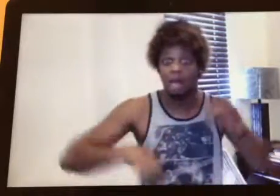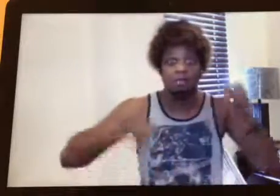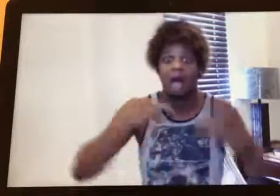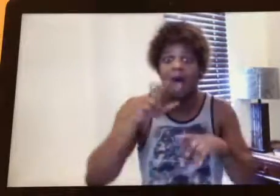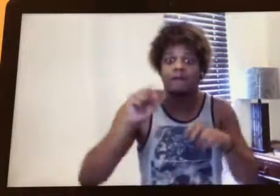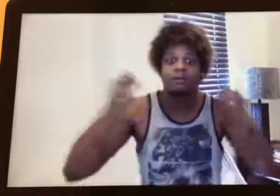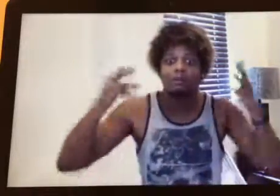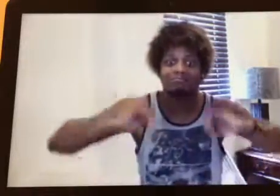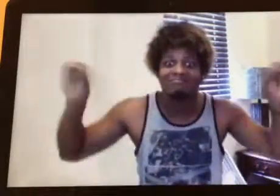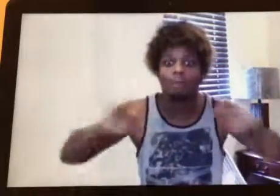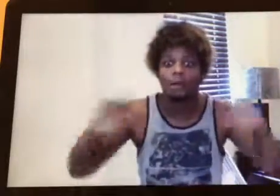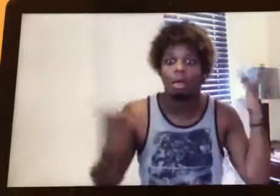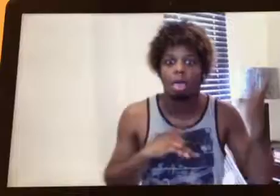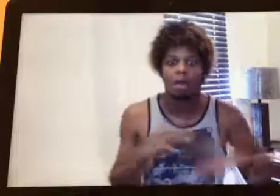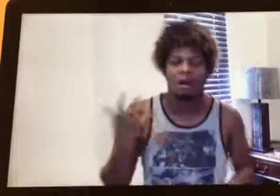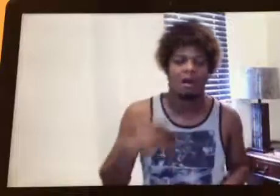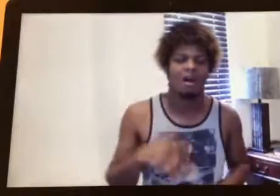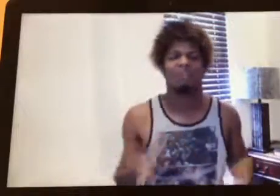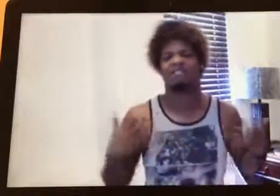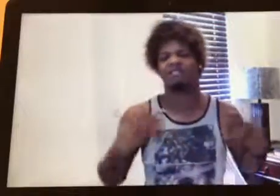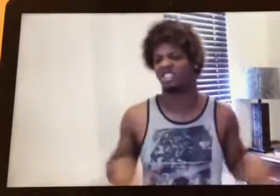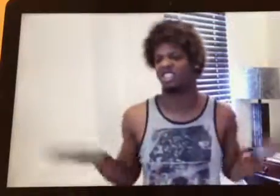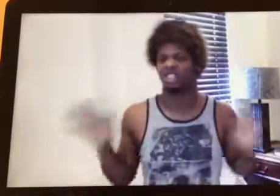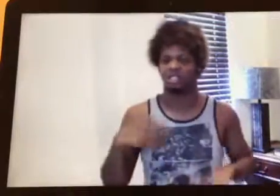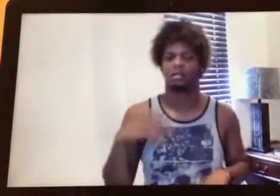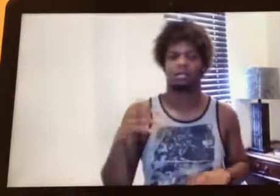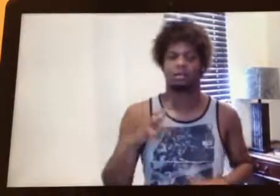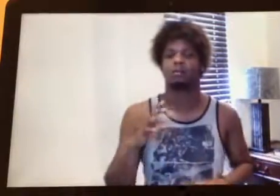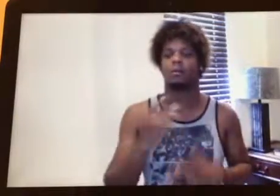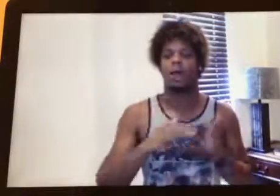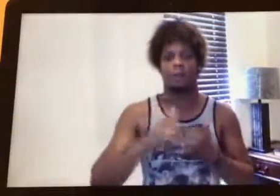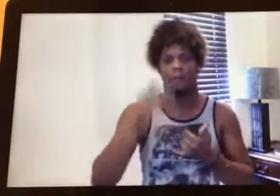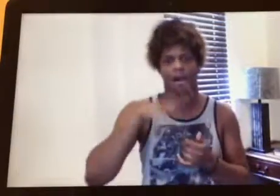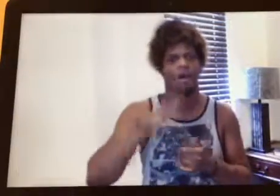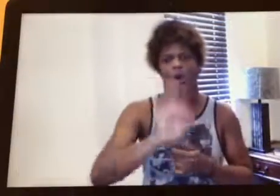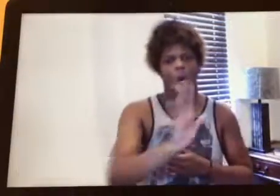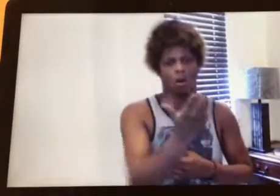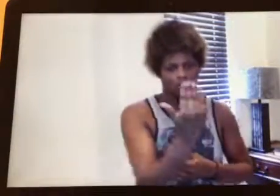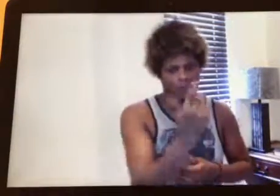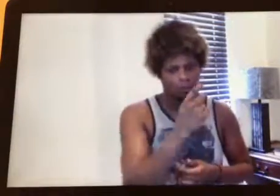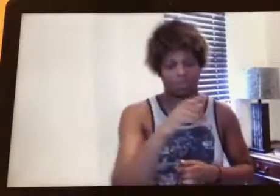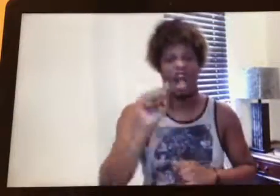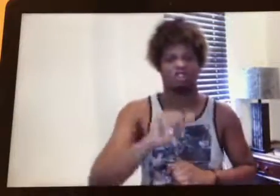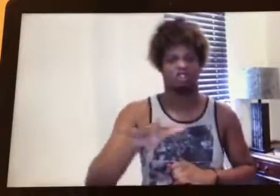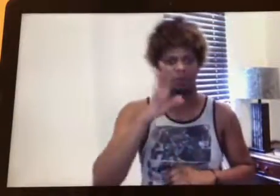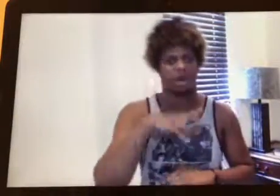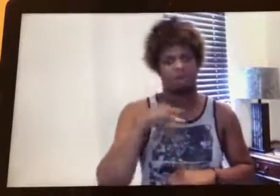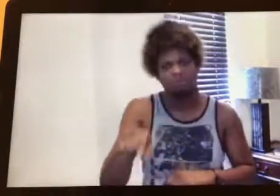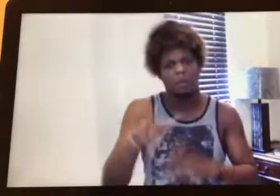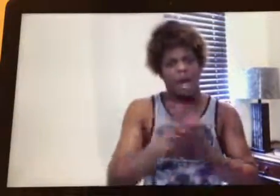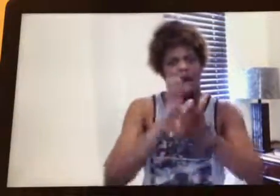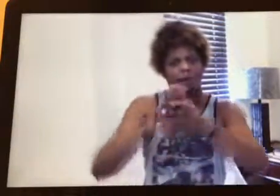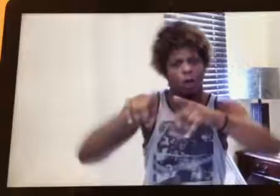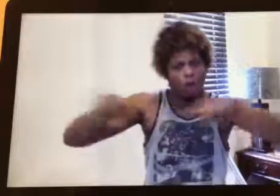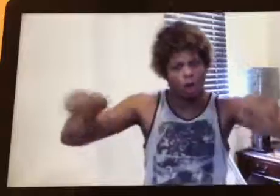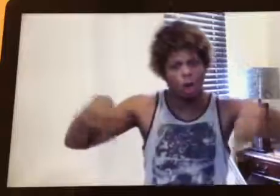understand. It was like, there's nothing happening. He's not doing anything. He's not signing or anything. They're like, "Come on." The Asian